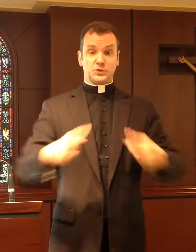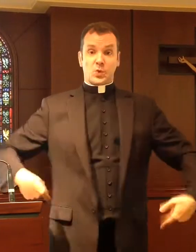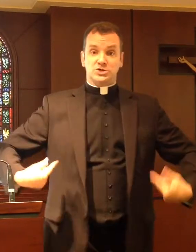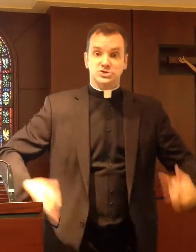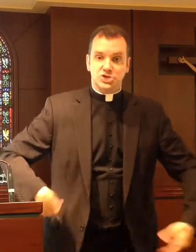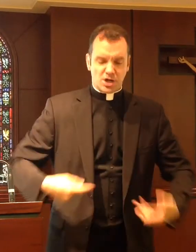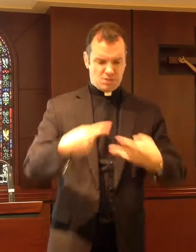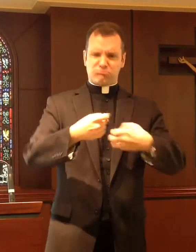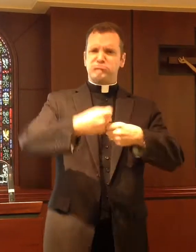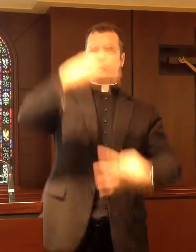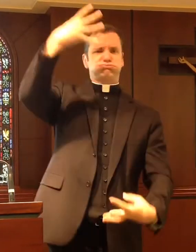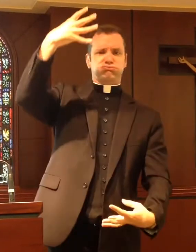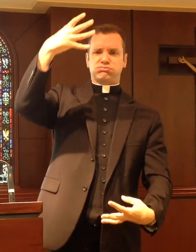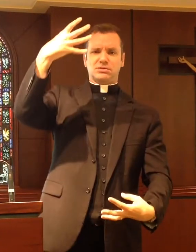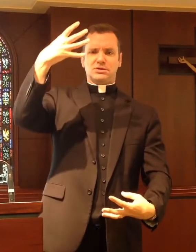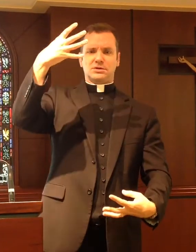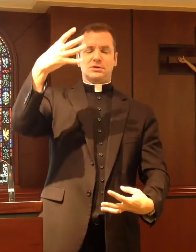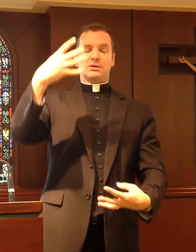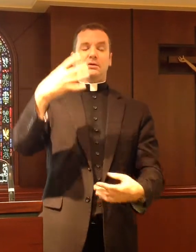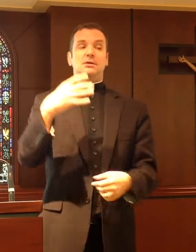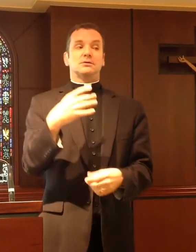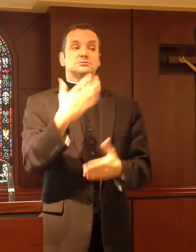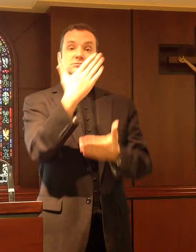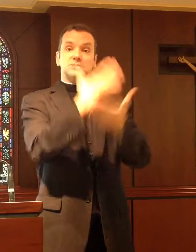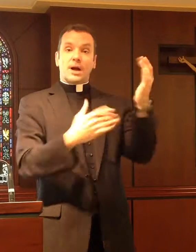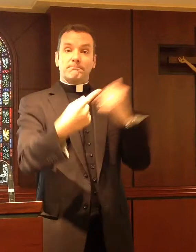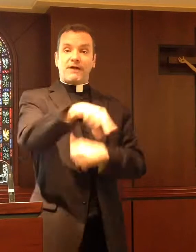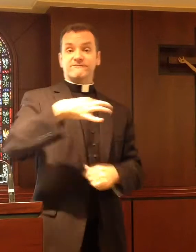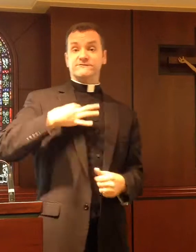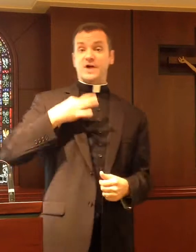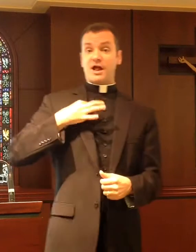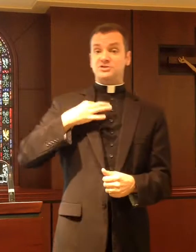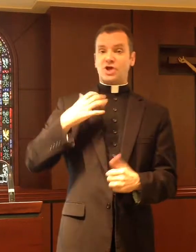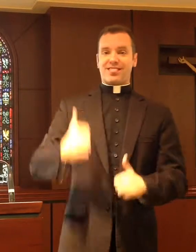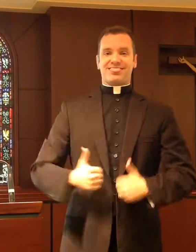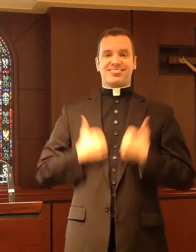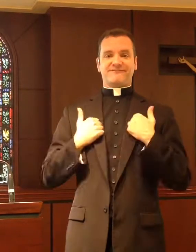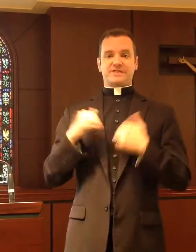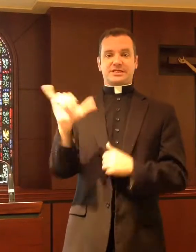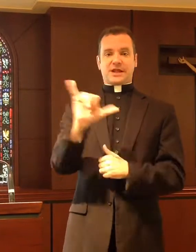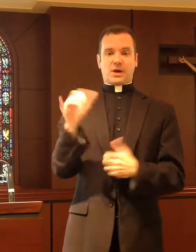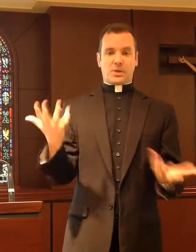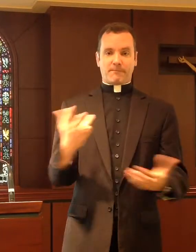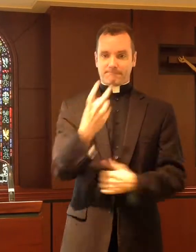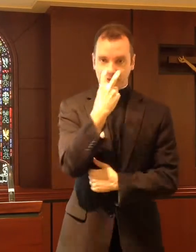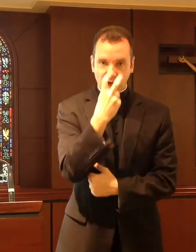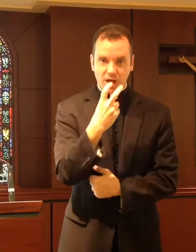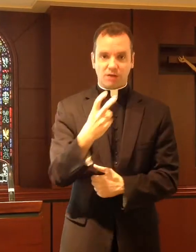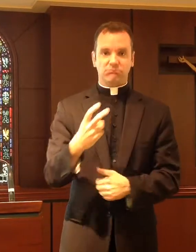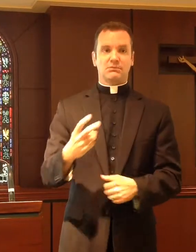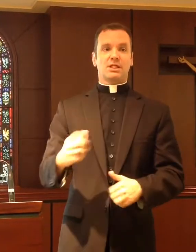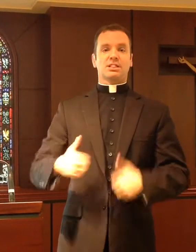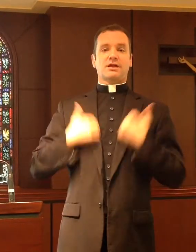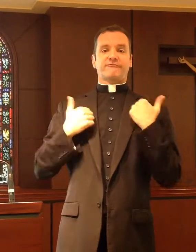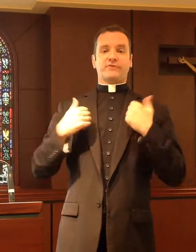Whether that be blindness, deafness, a disability that you need a wheelchair for,